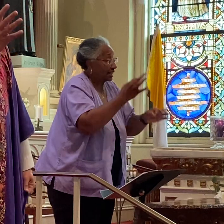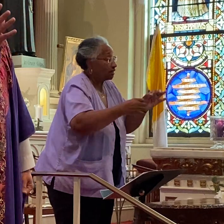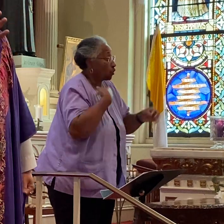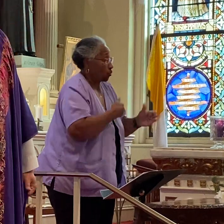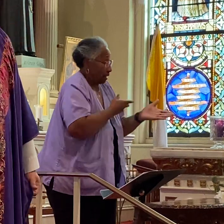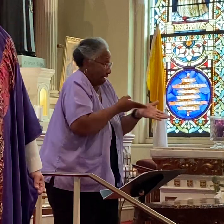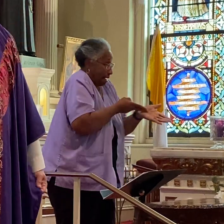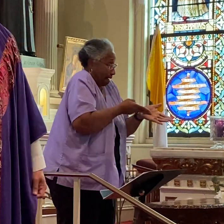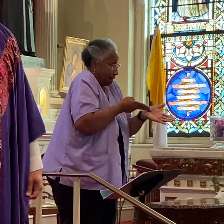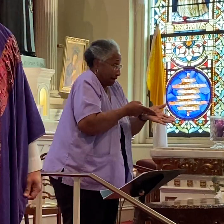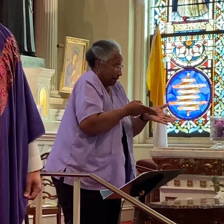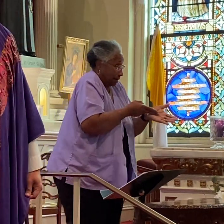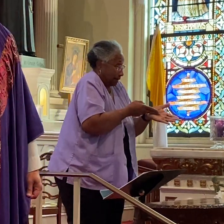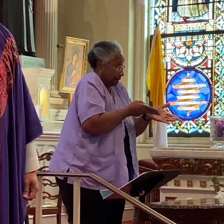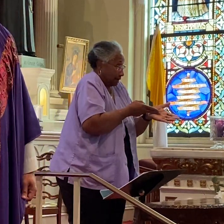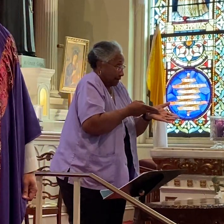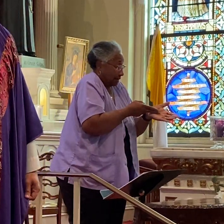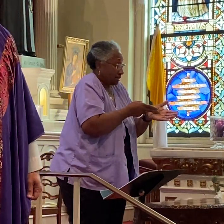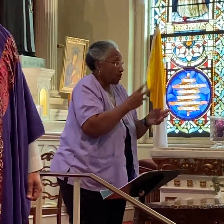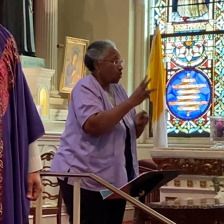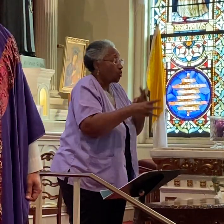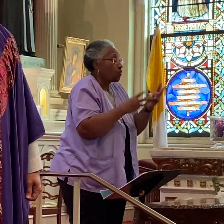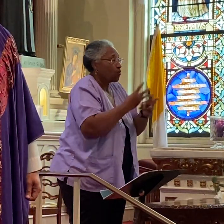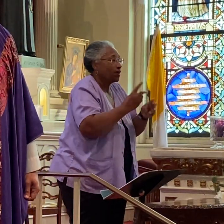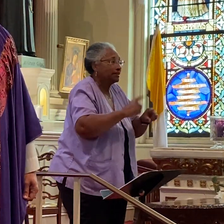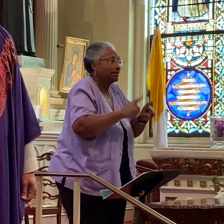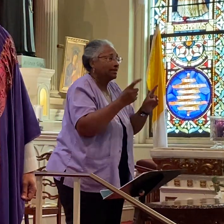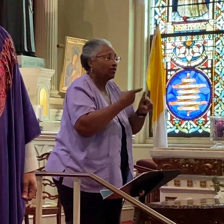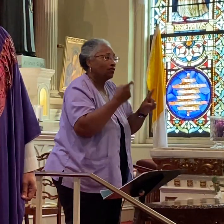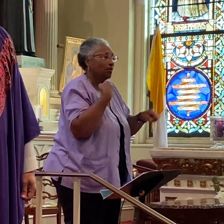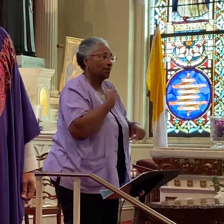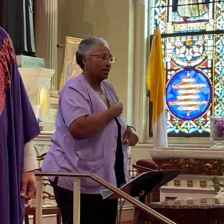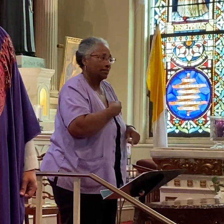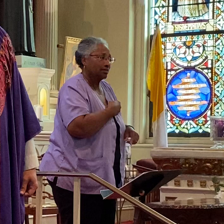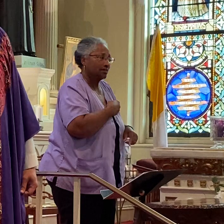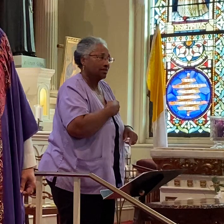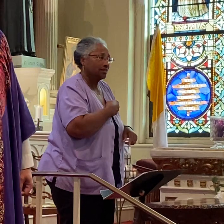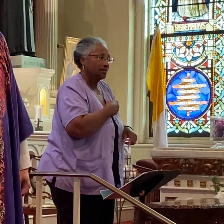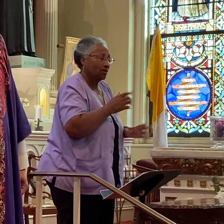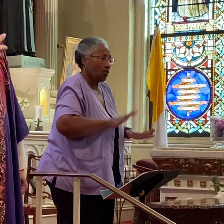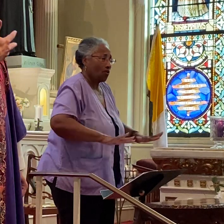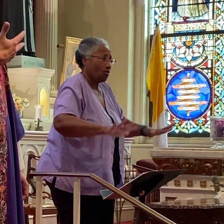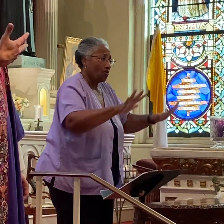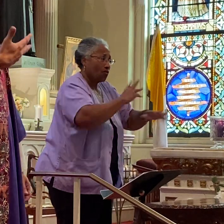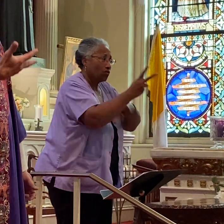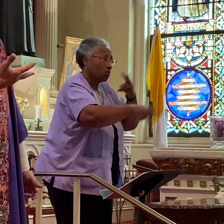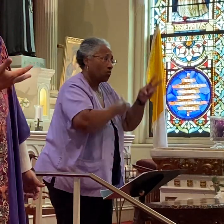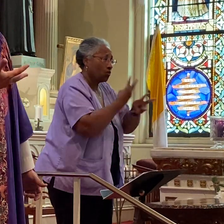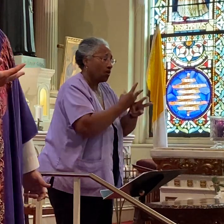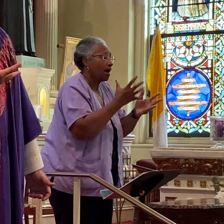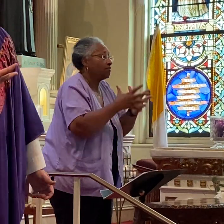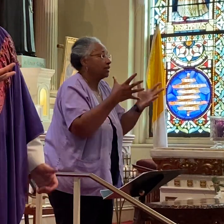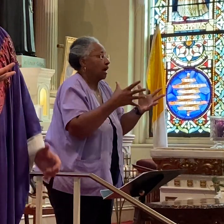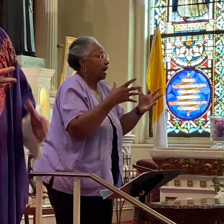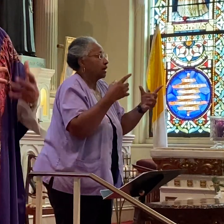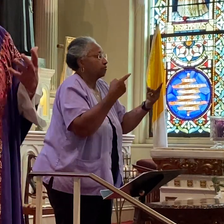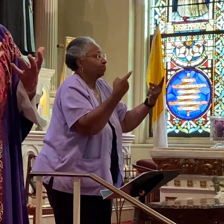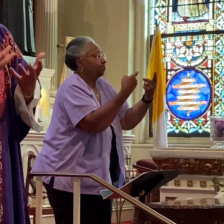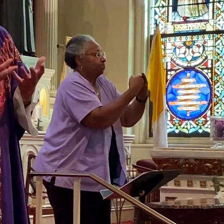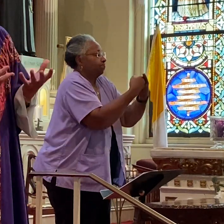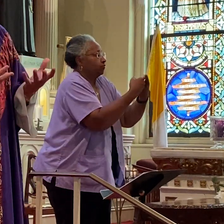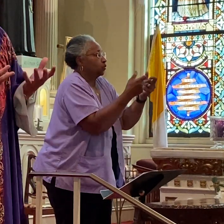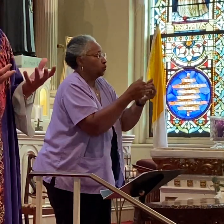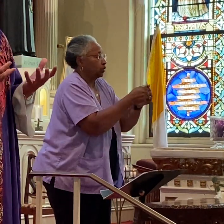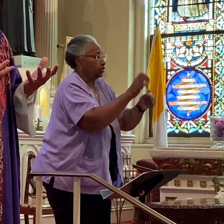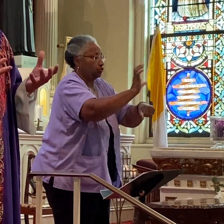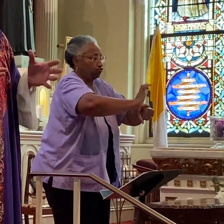truthful, that's not where the world is. There are a lot of turmoil out there in connection to the moral teaching of the church, that we